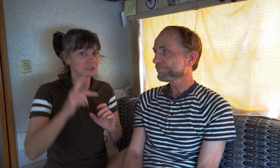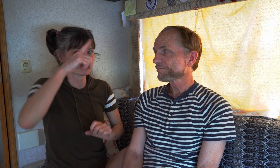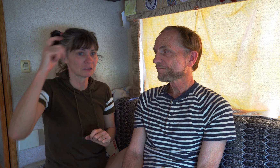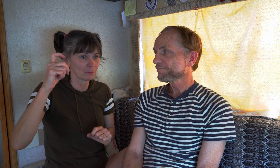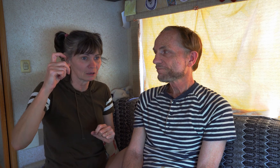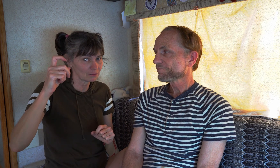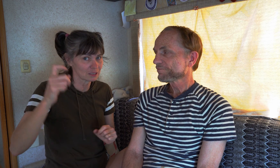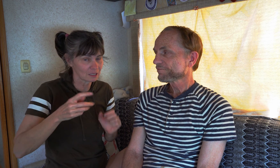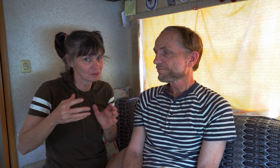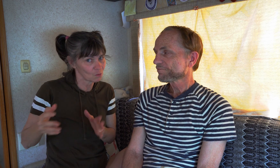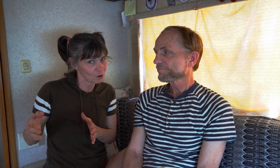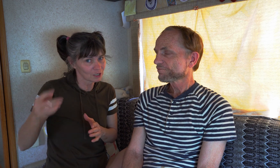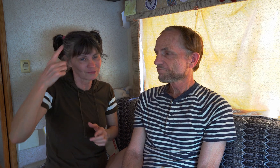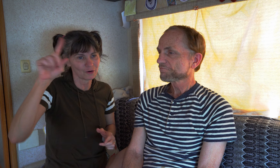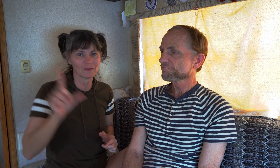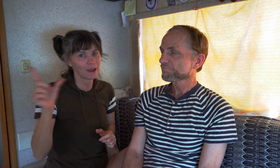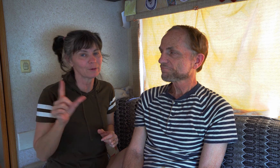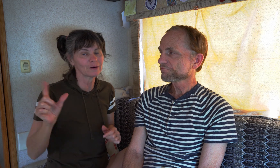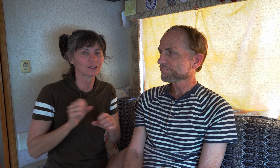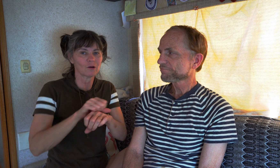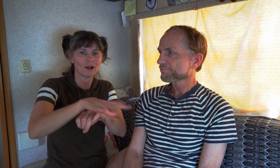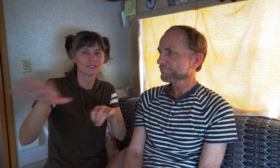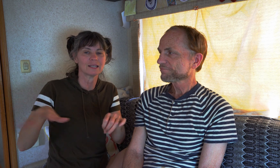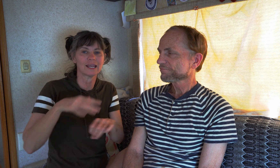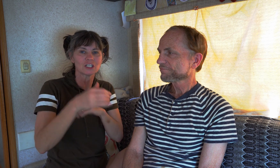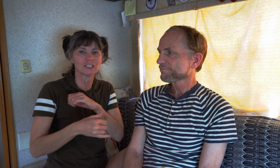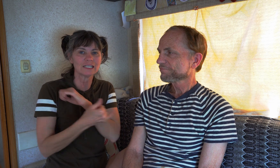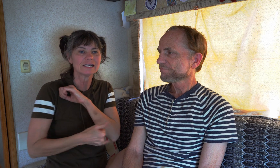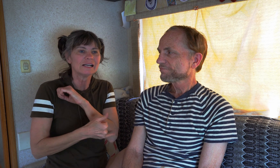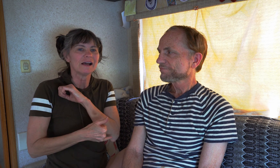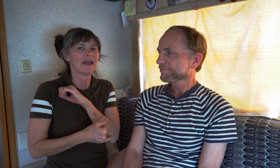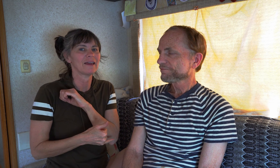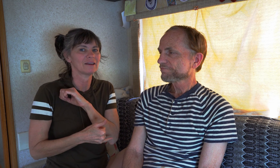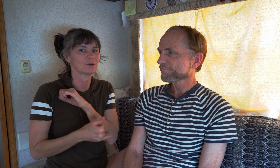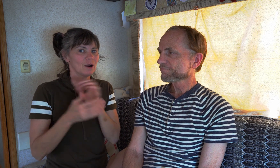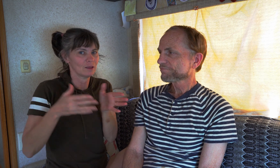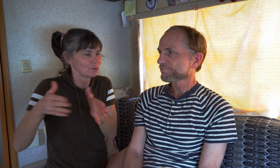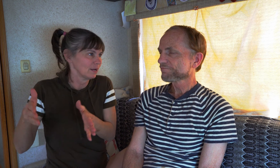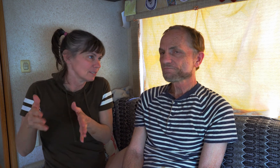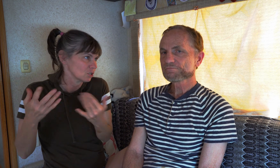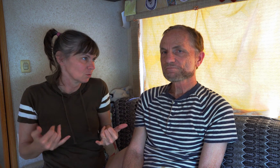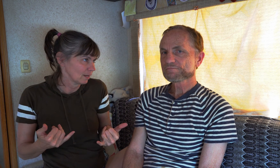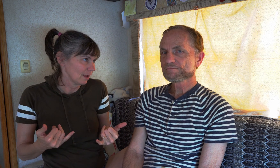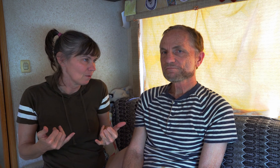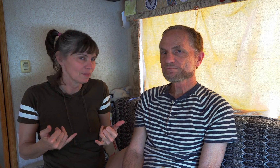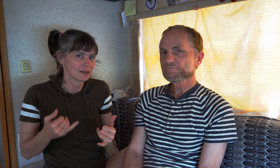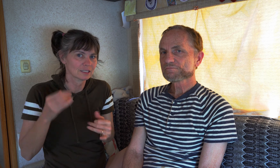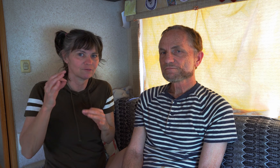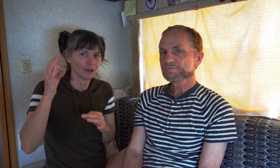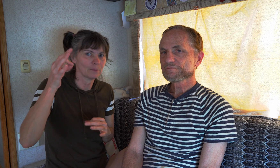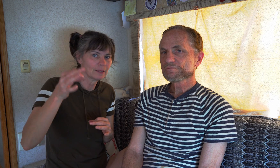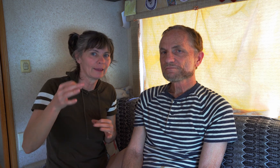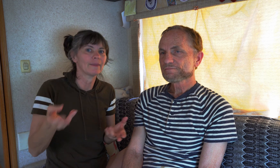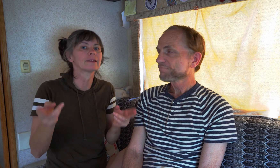video summer. It's in the works for libraries across the nation. And we are in the planning stages right now, but that